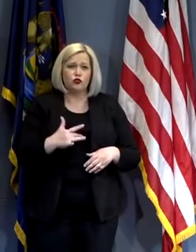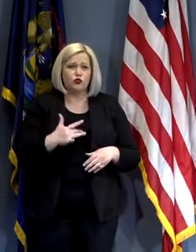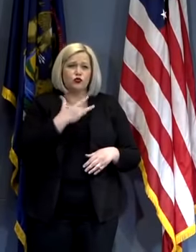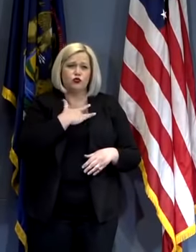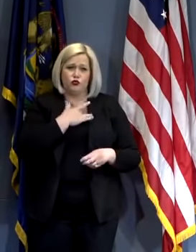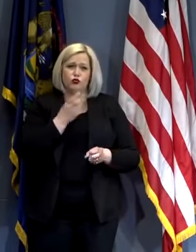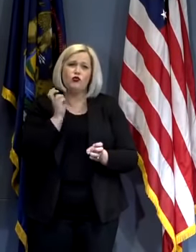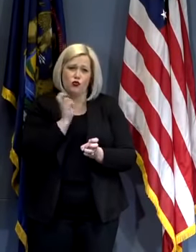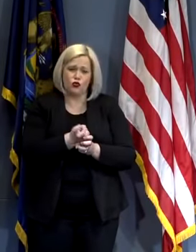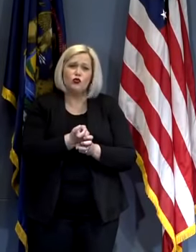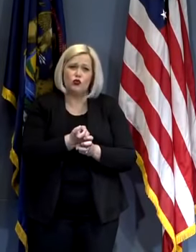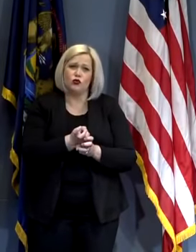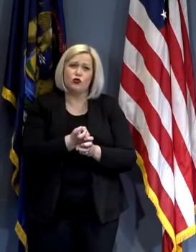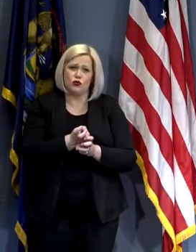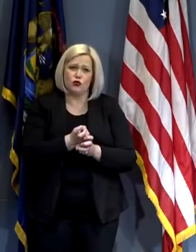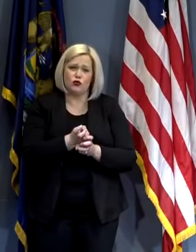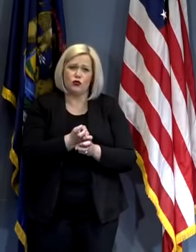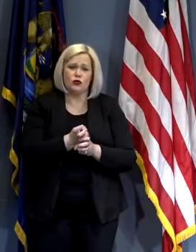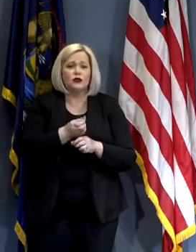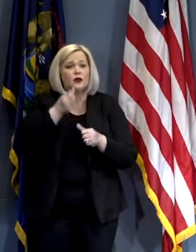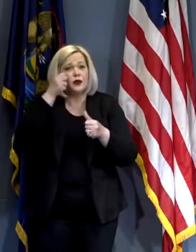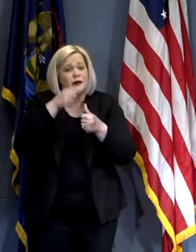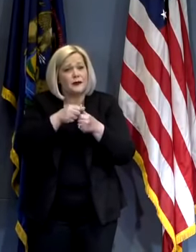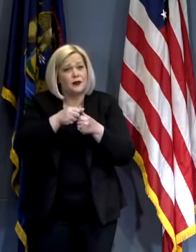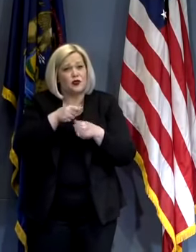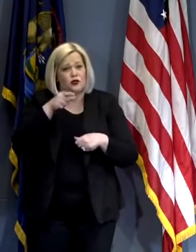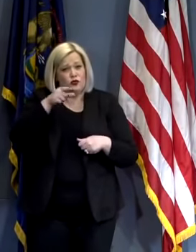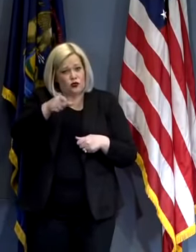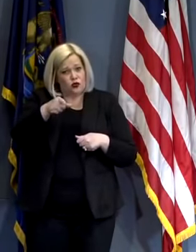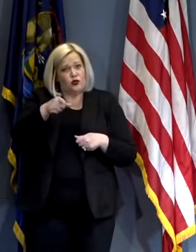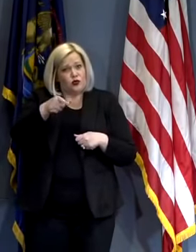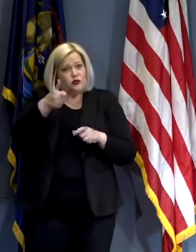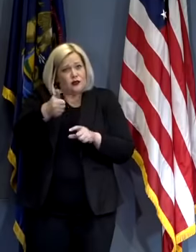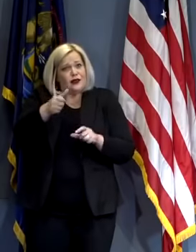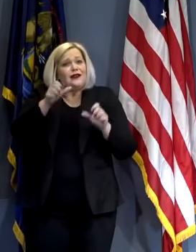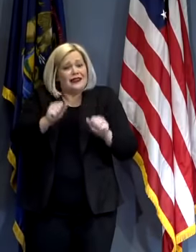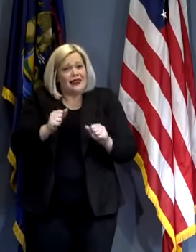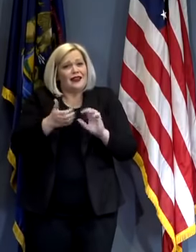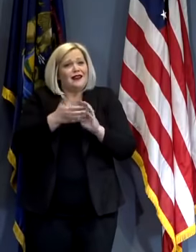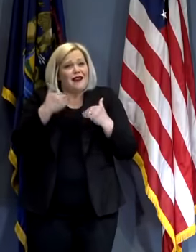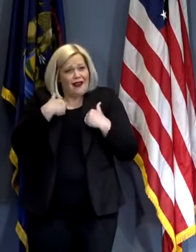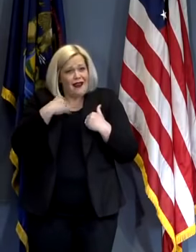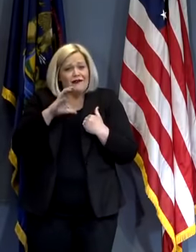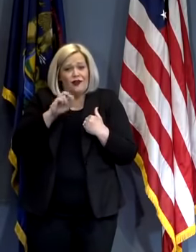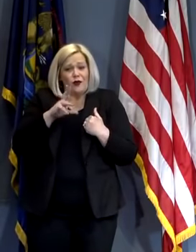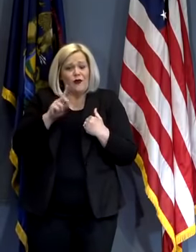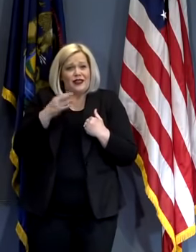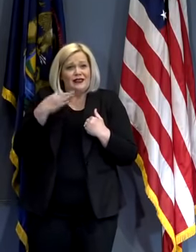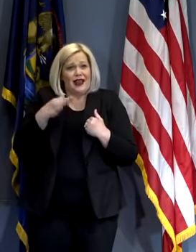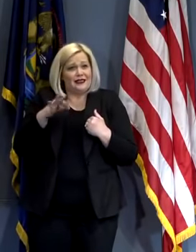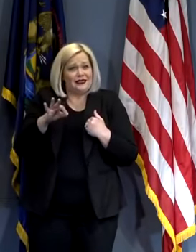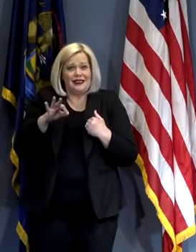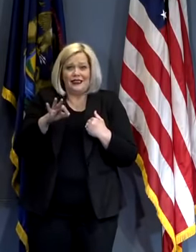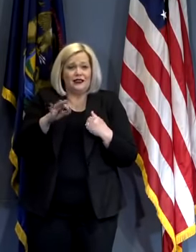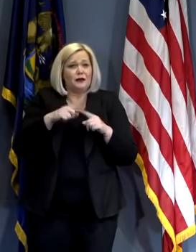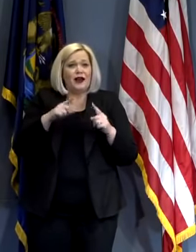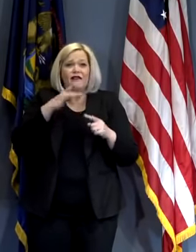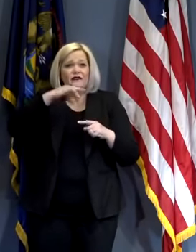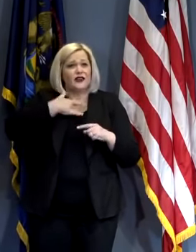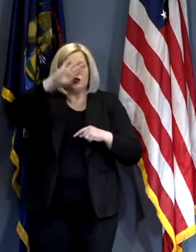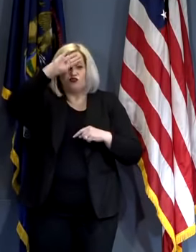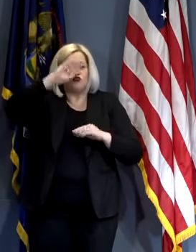I want to remind people that you can be carrying COVID-19 and not even know it. Be asymptomatic for the whole time that you have